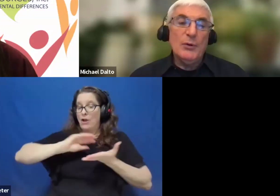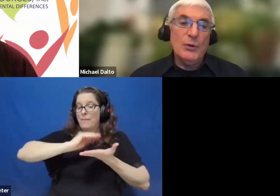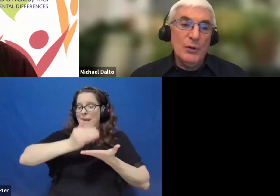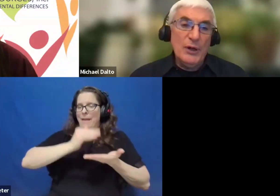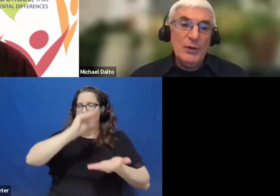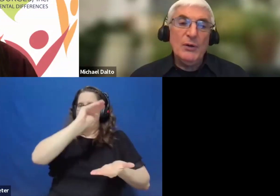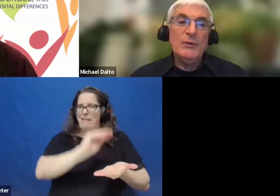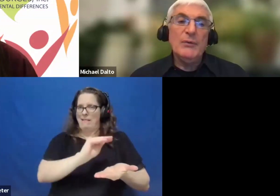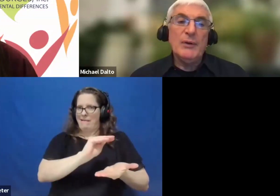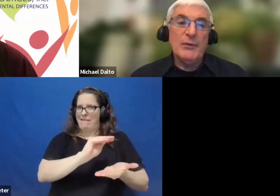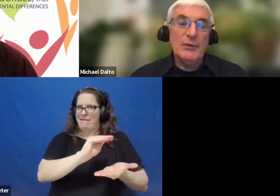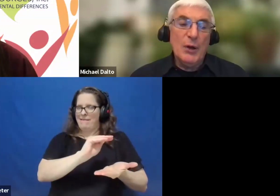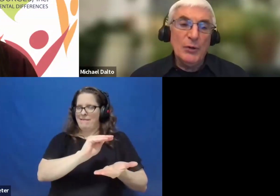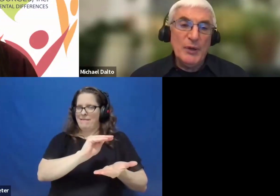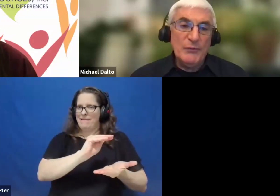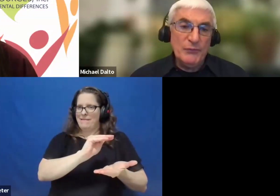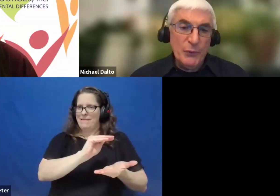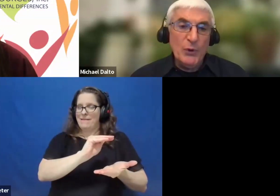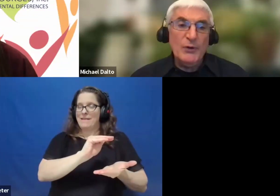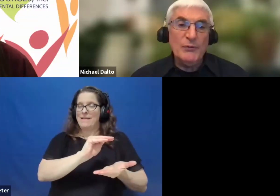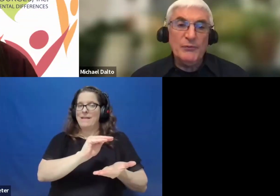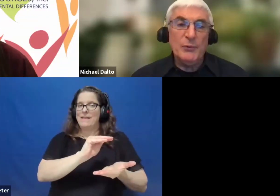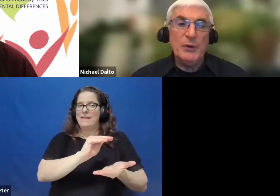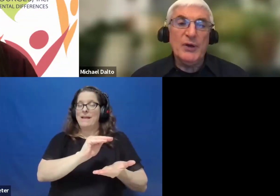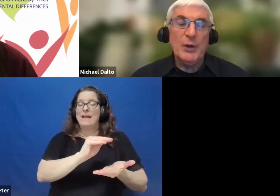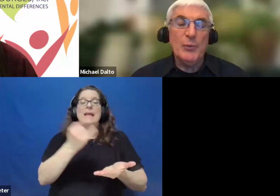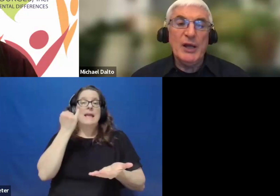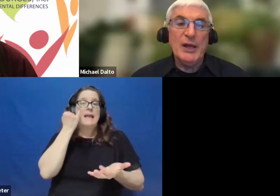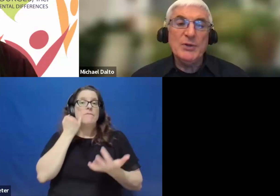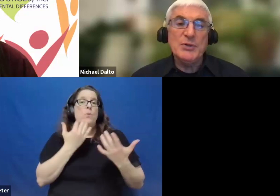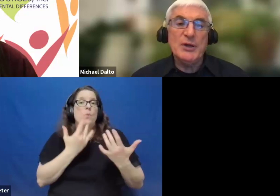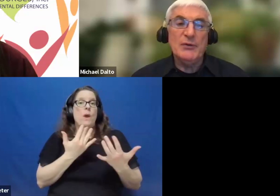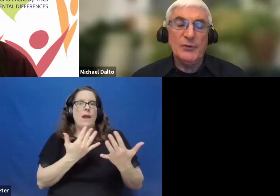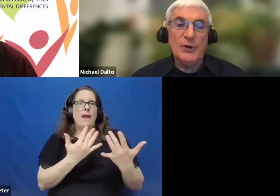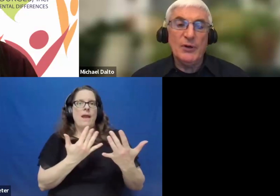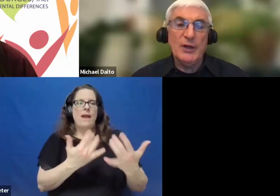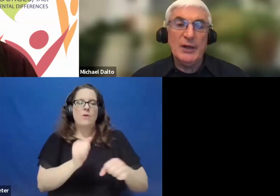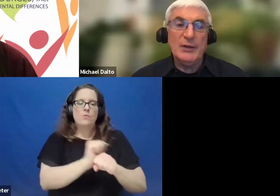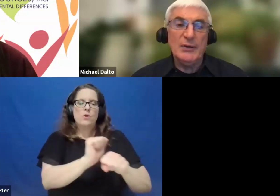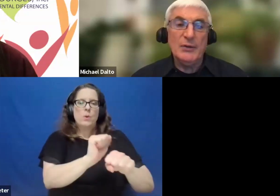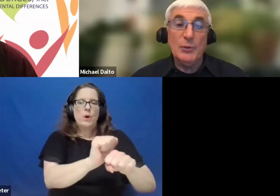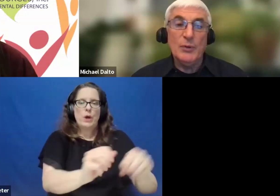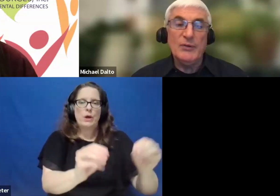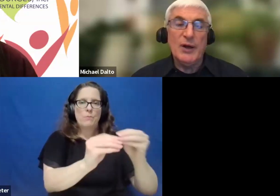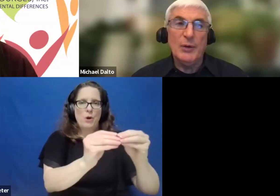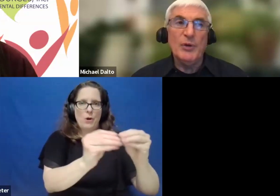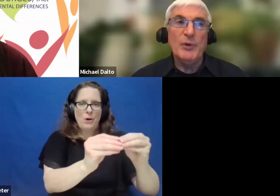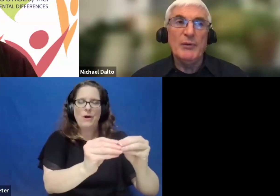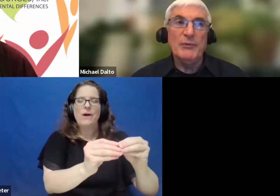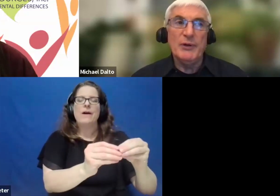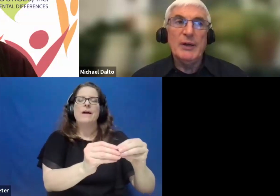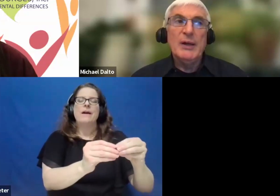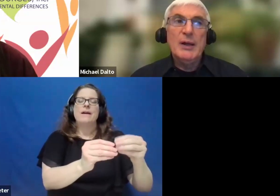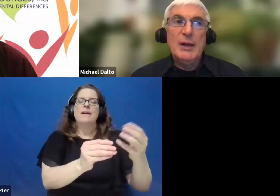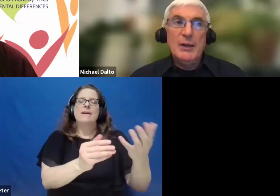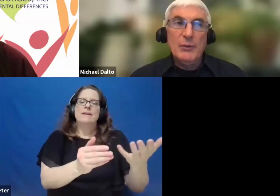the earlier, the longer before your full retirement age that you start getting your retirement benefit, the more